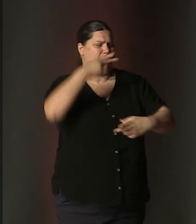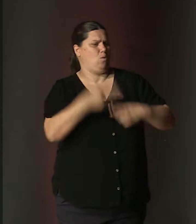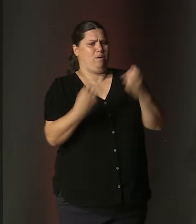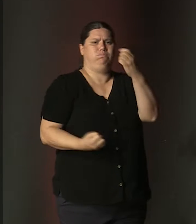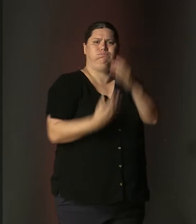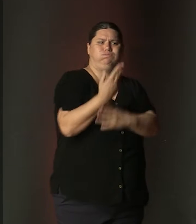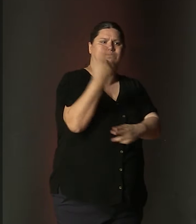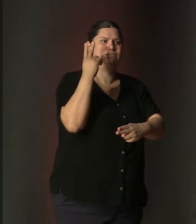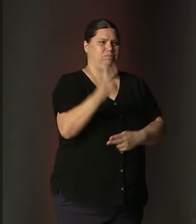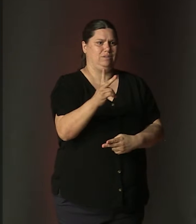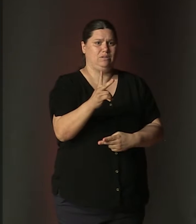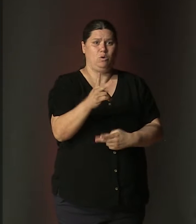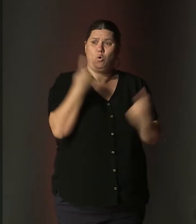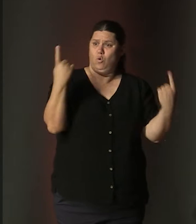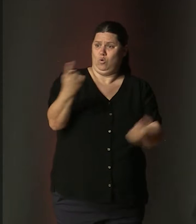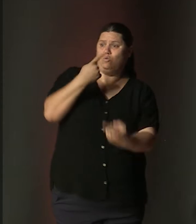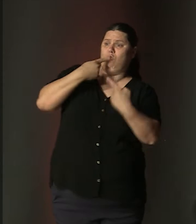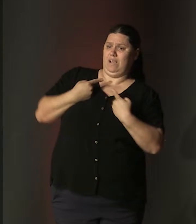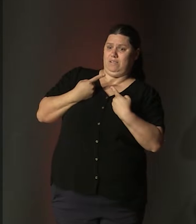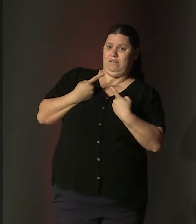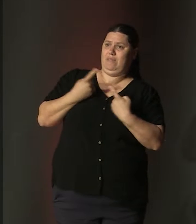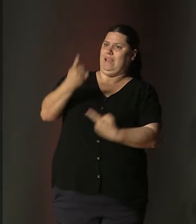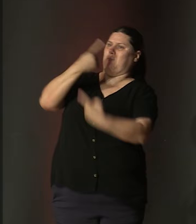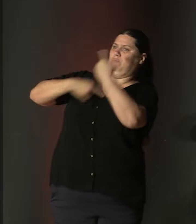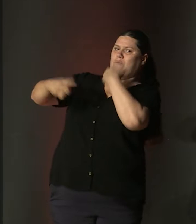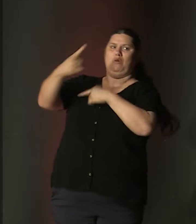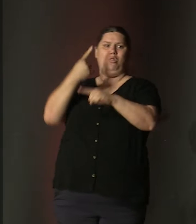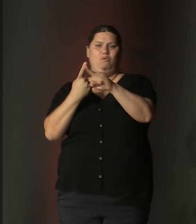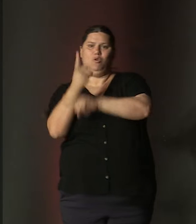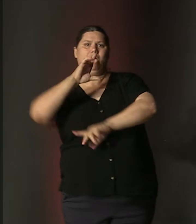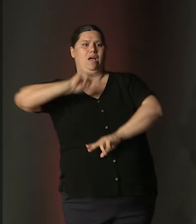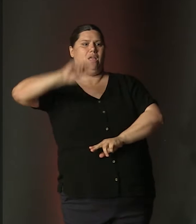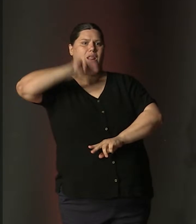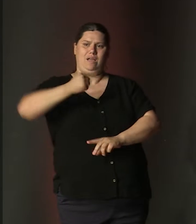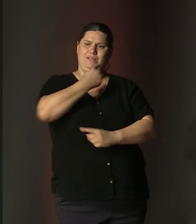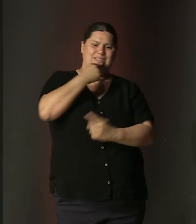us this did so literally through their mineral teeth that they themselves have grown.